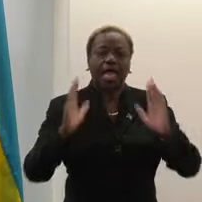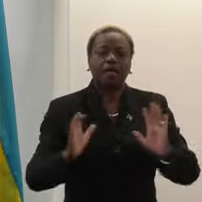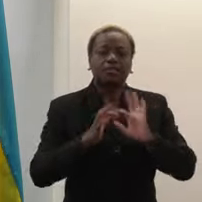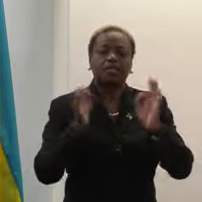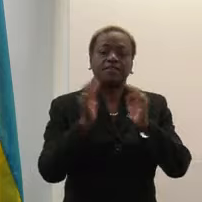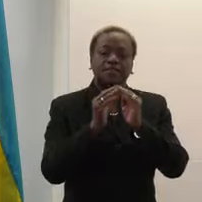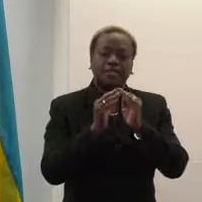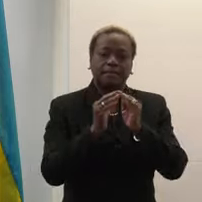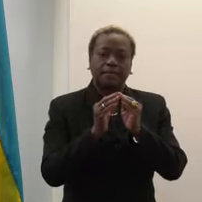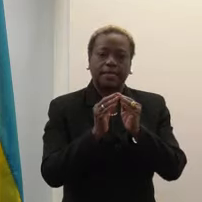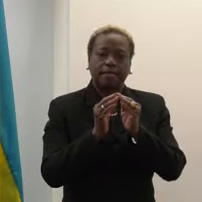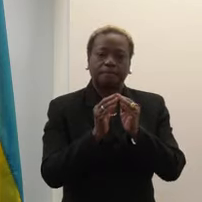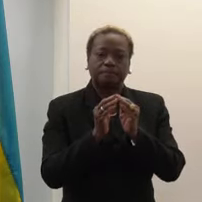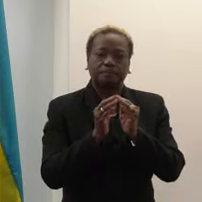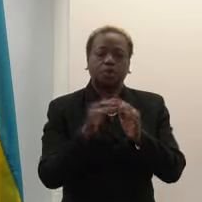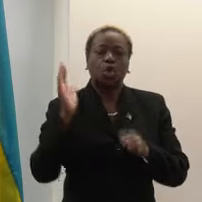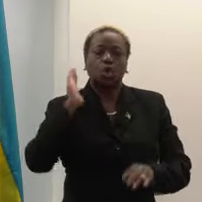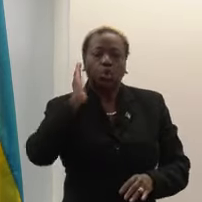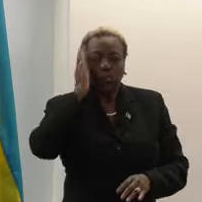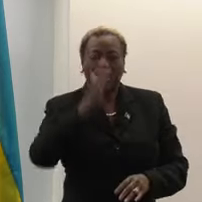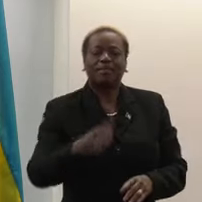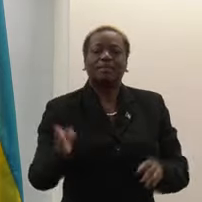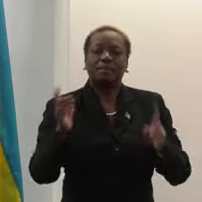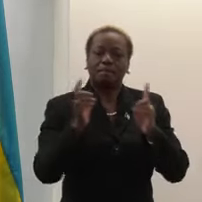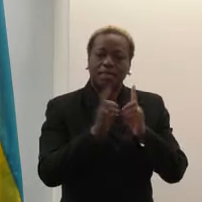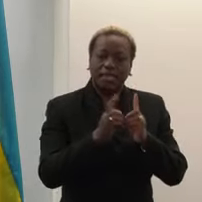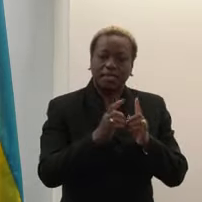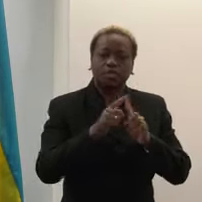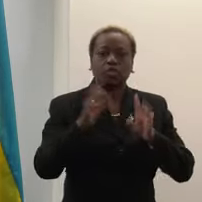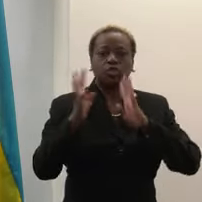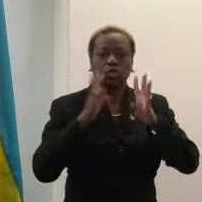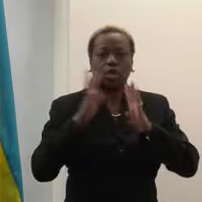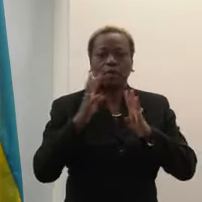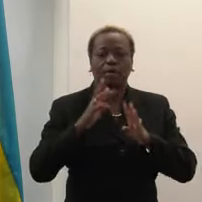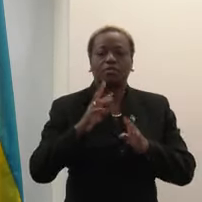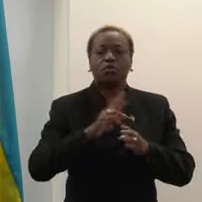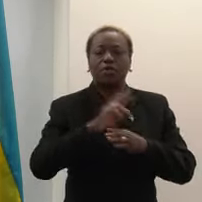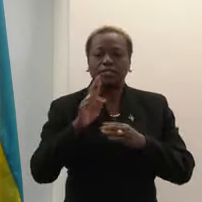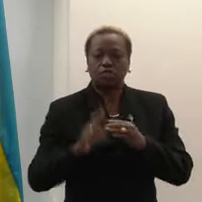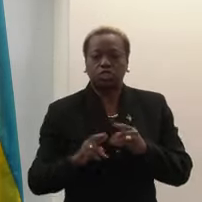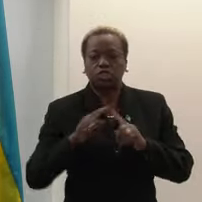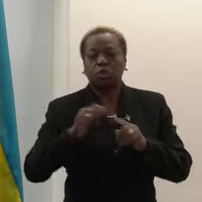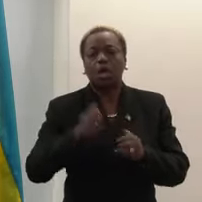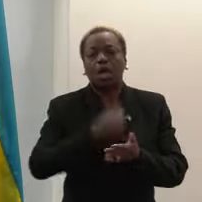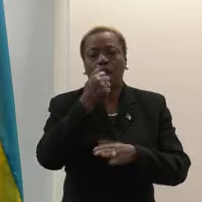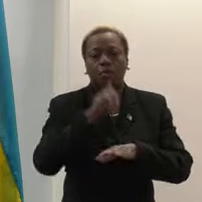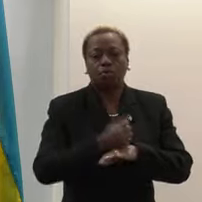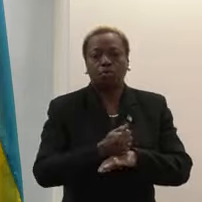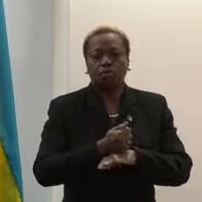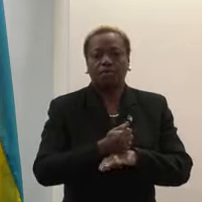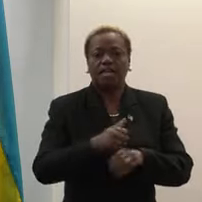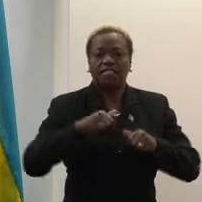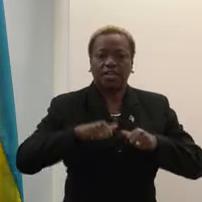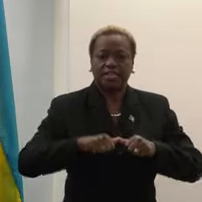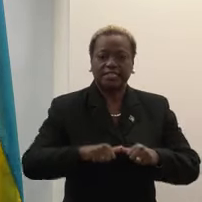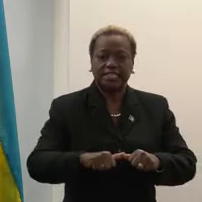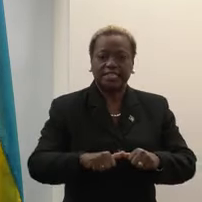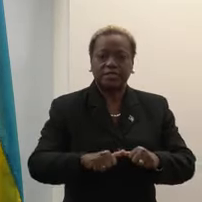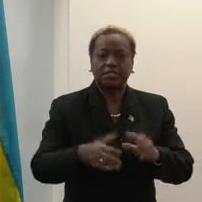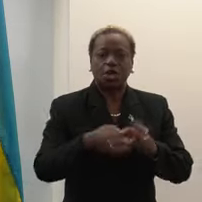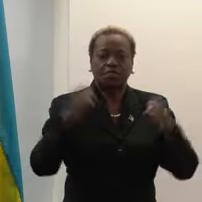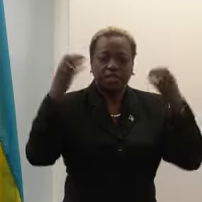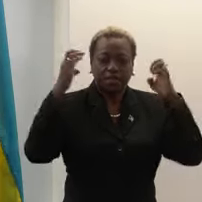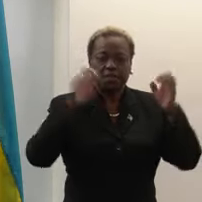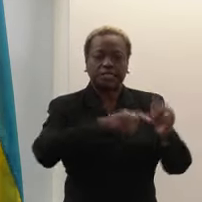Assembly will meet to debate a resolution to approve the continuance of the